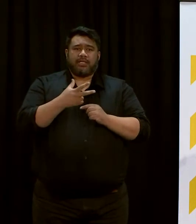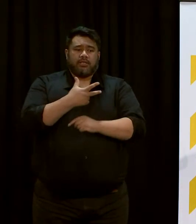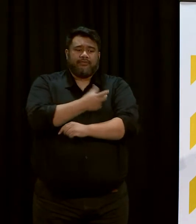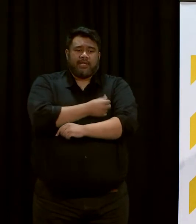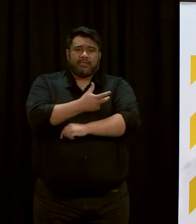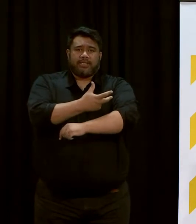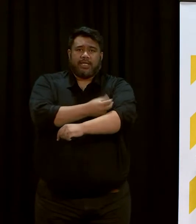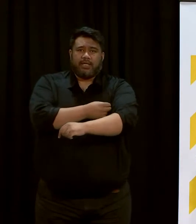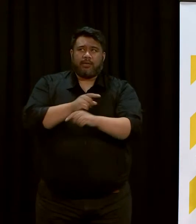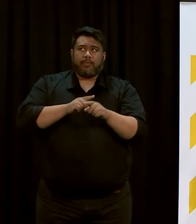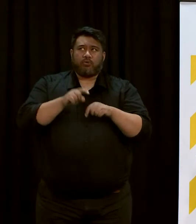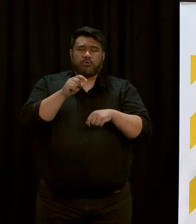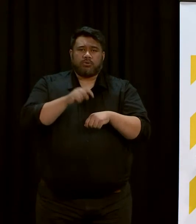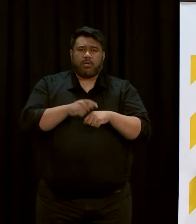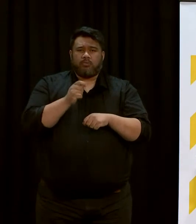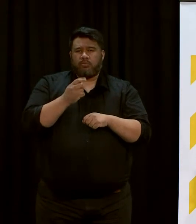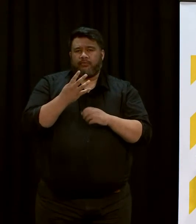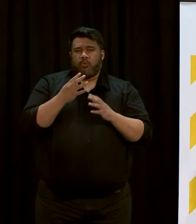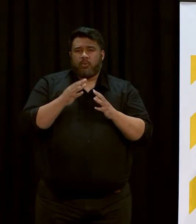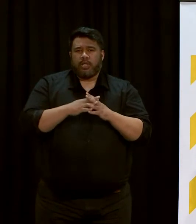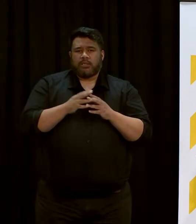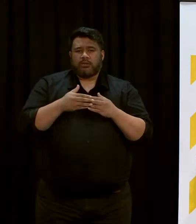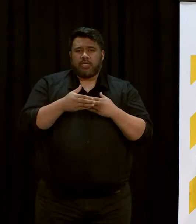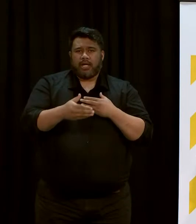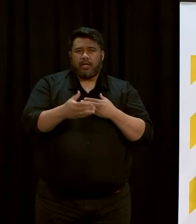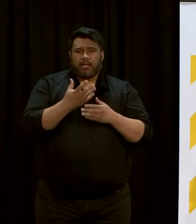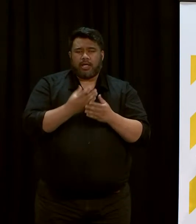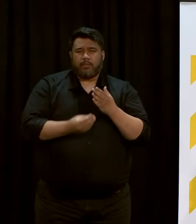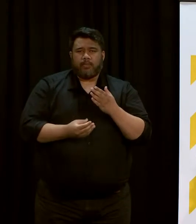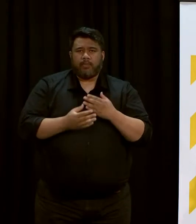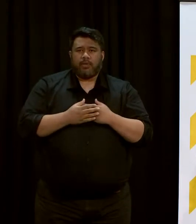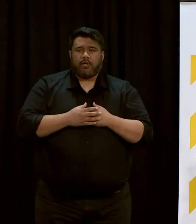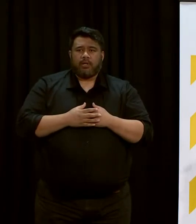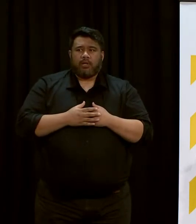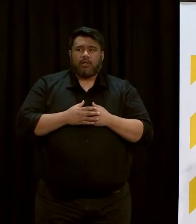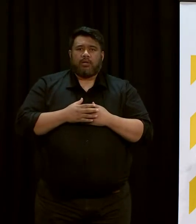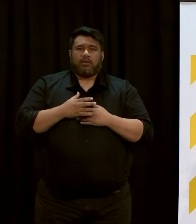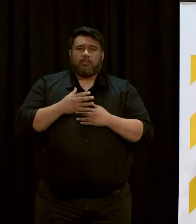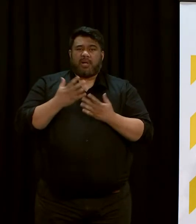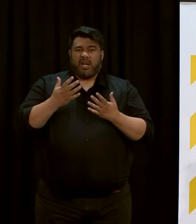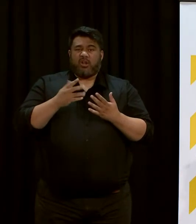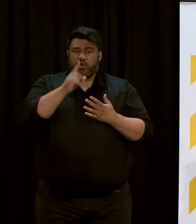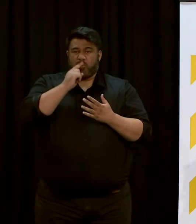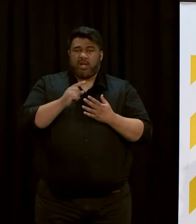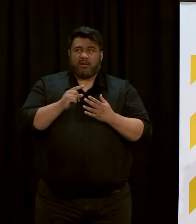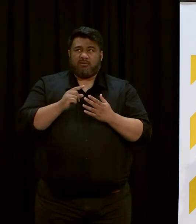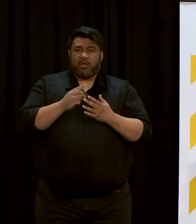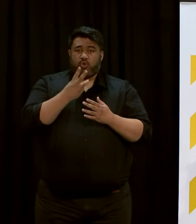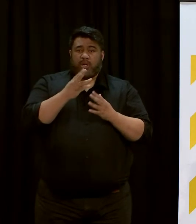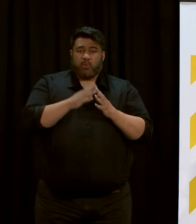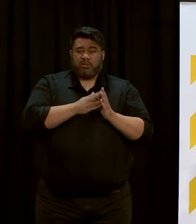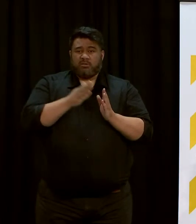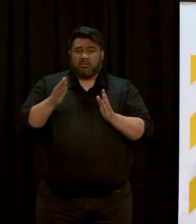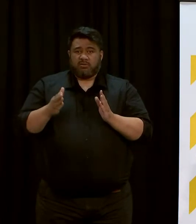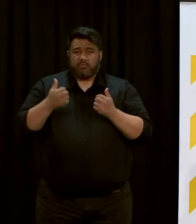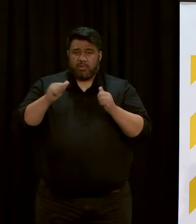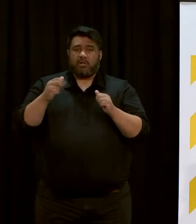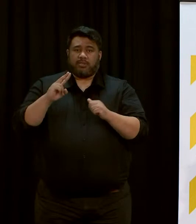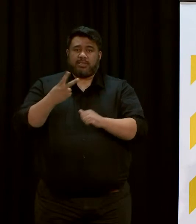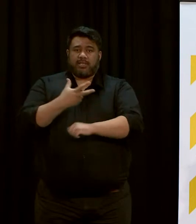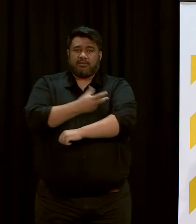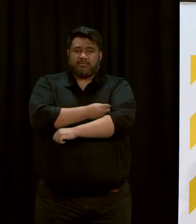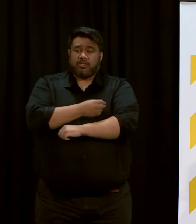on 4 weeks. It's probably coming down since we told people any time after 3 weeks, and we're expecting that first dose